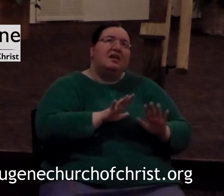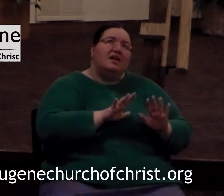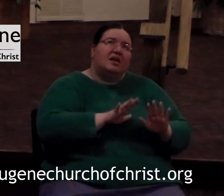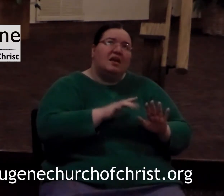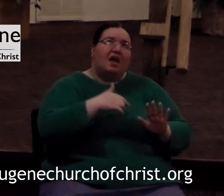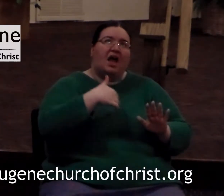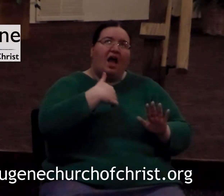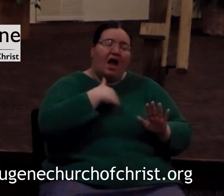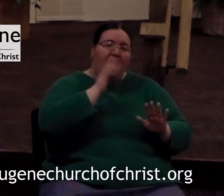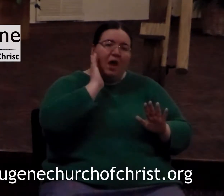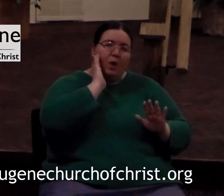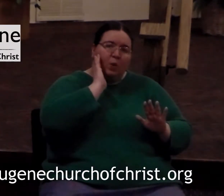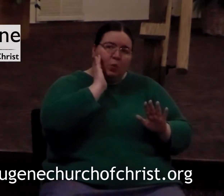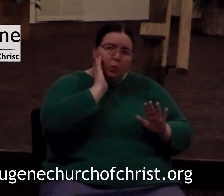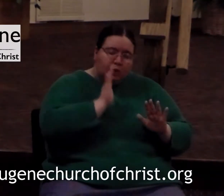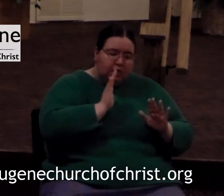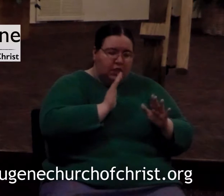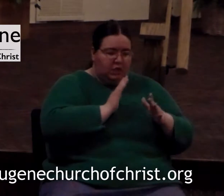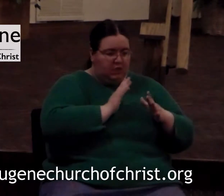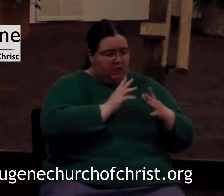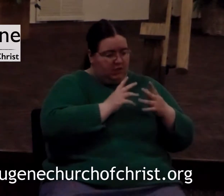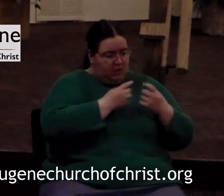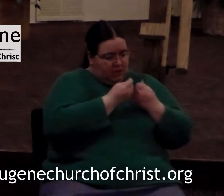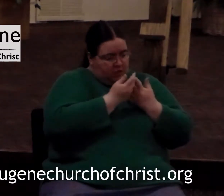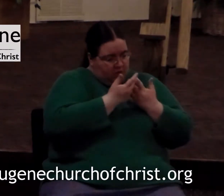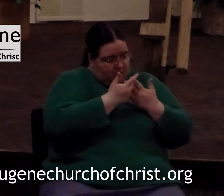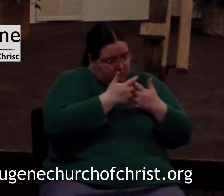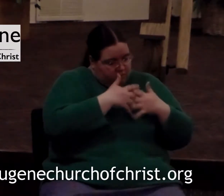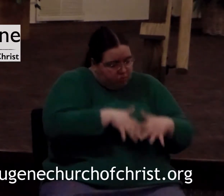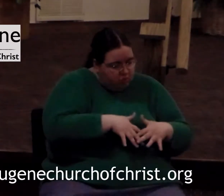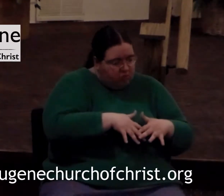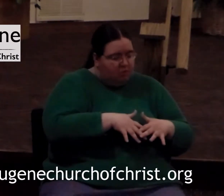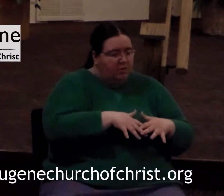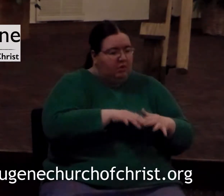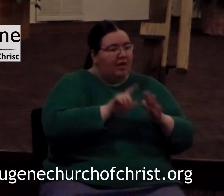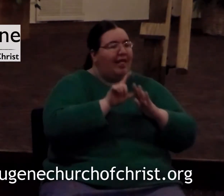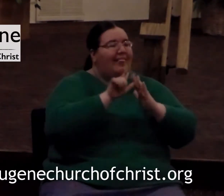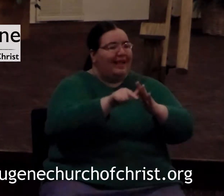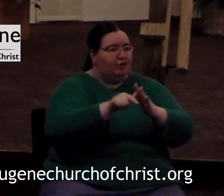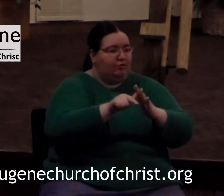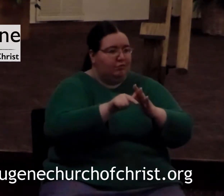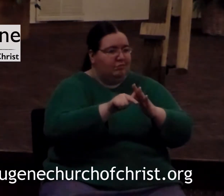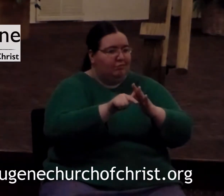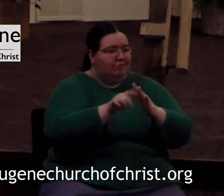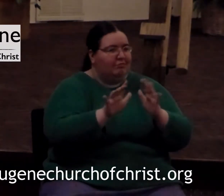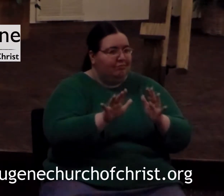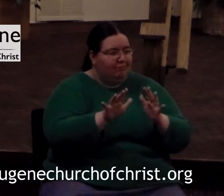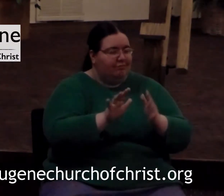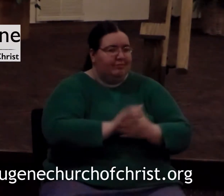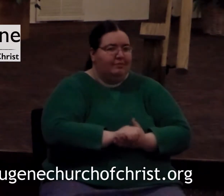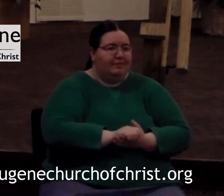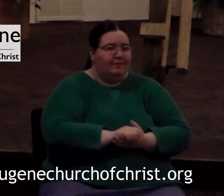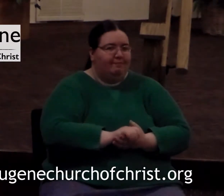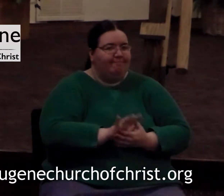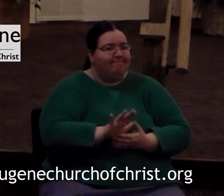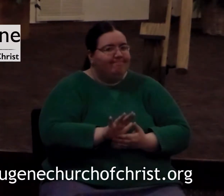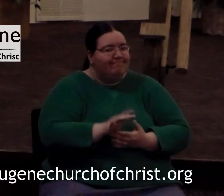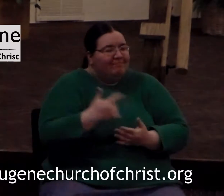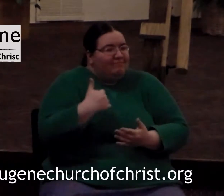get that together in March, once things slow down a little bit. In reality, we don't know what time we will have. That is